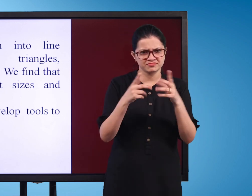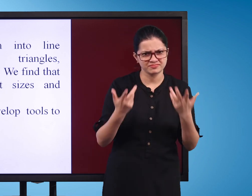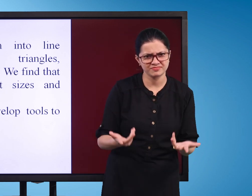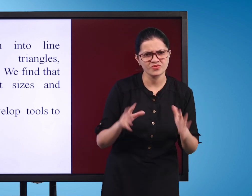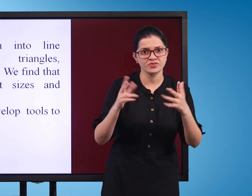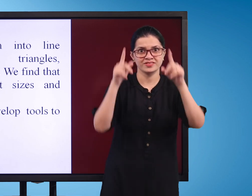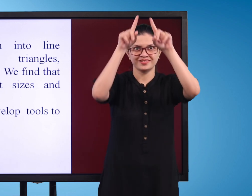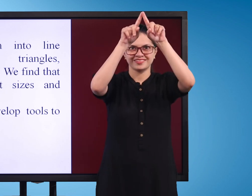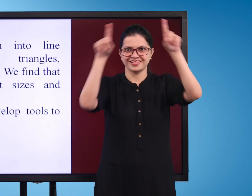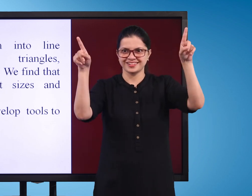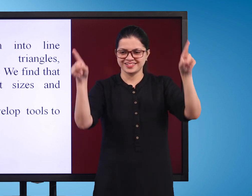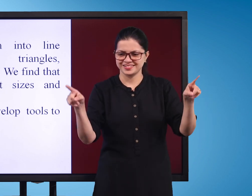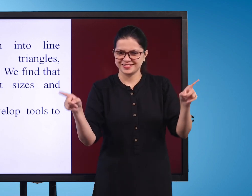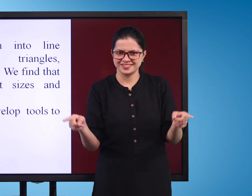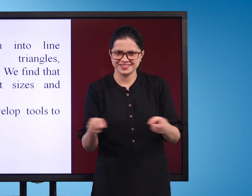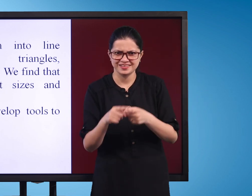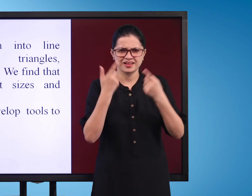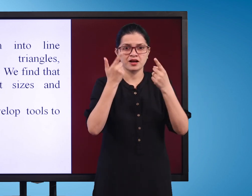triangles, polygons and circles.